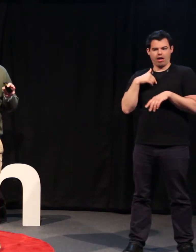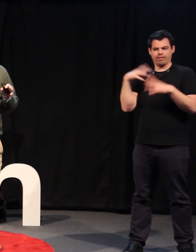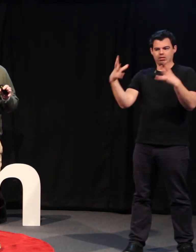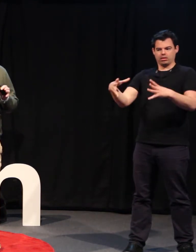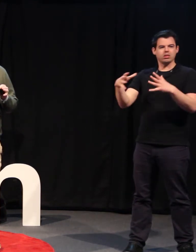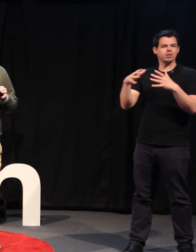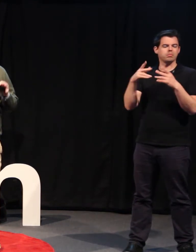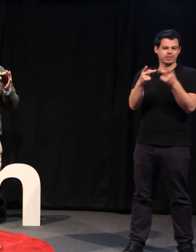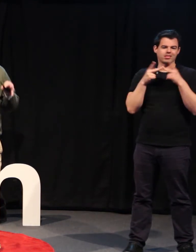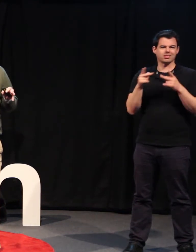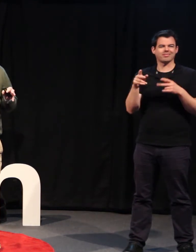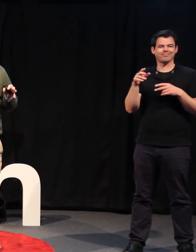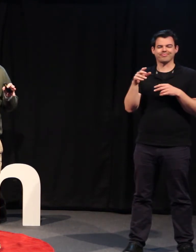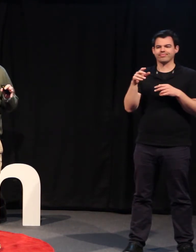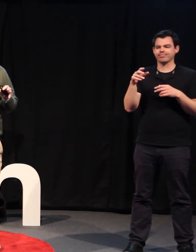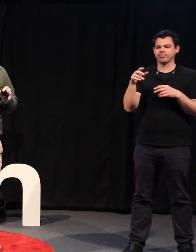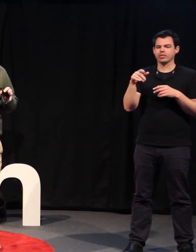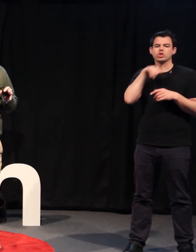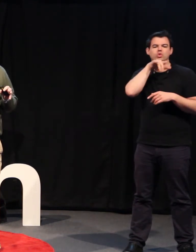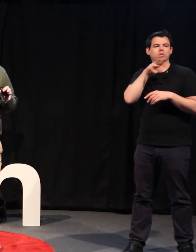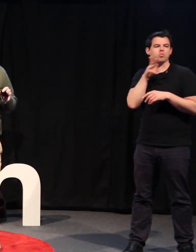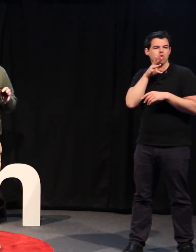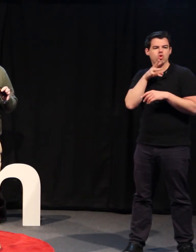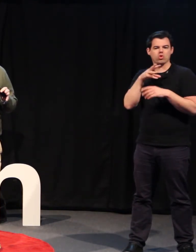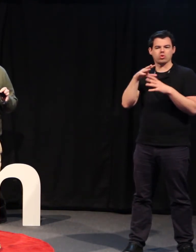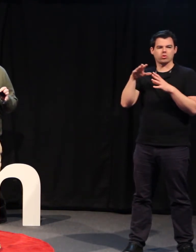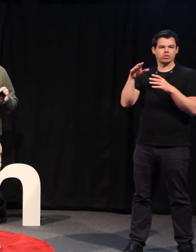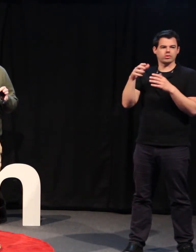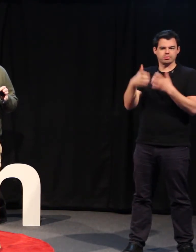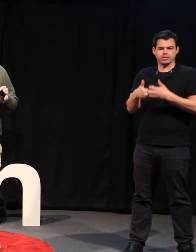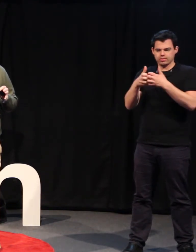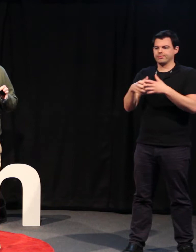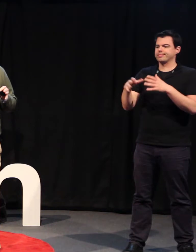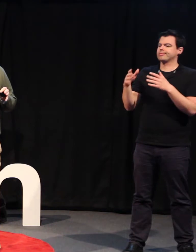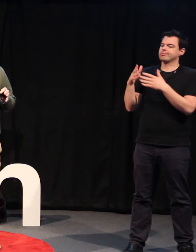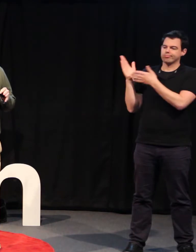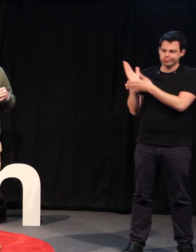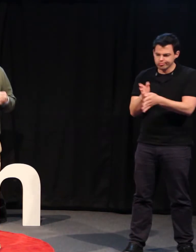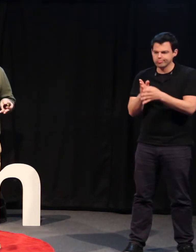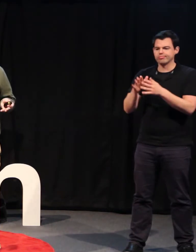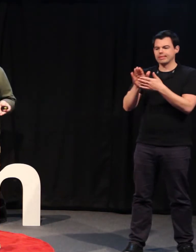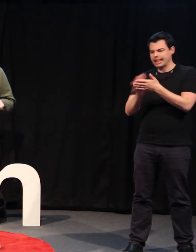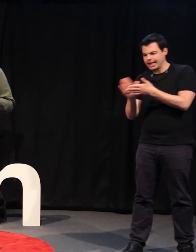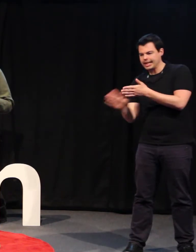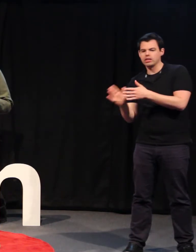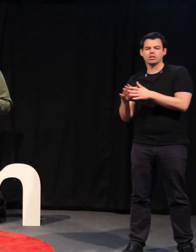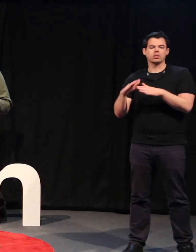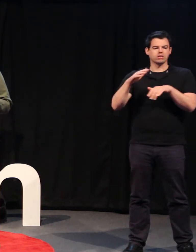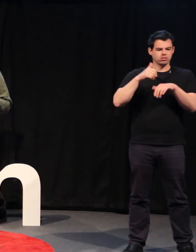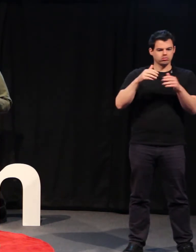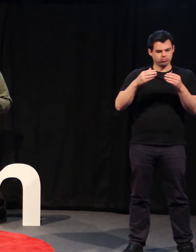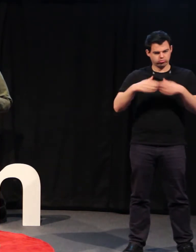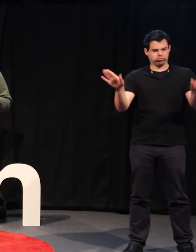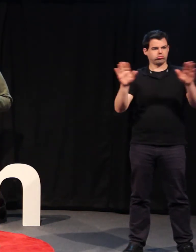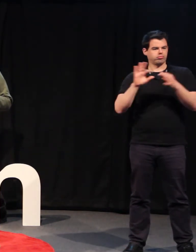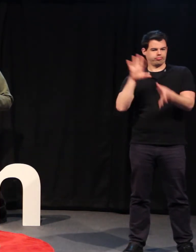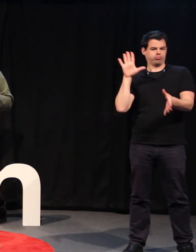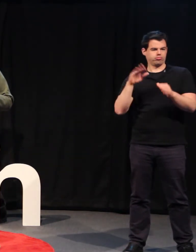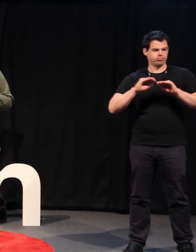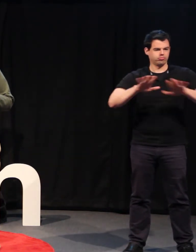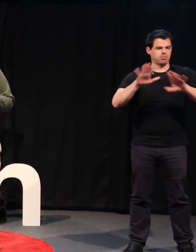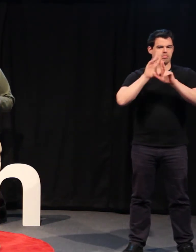treated sewage getting into the river, and then there's a problem with these fish.